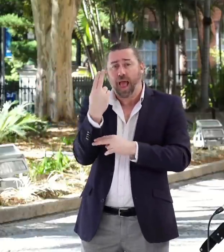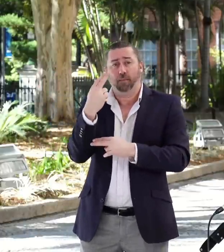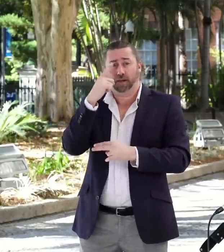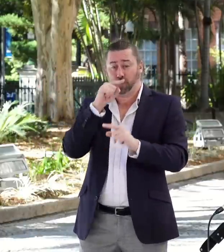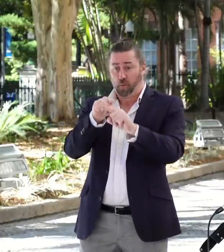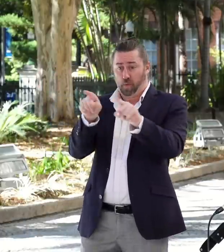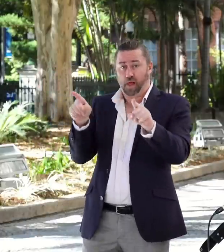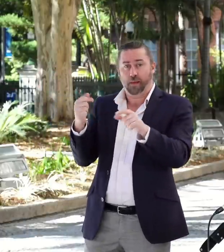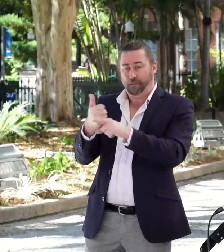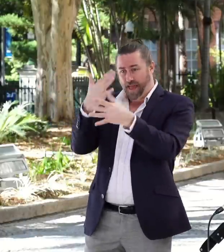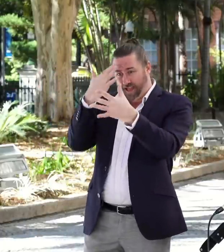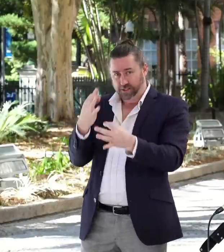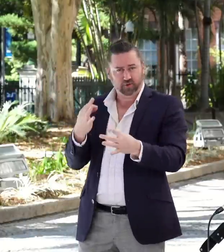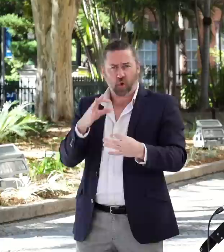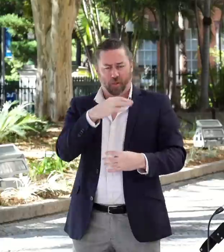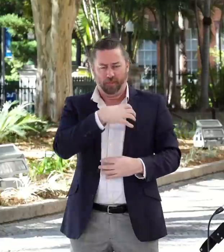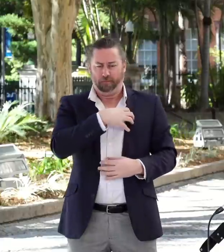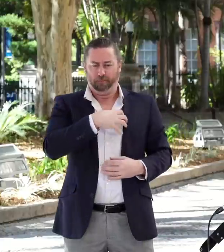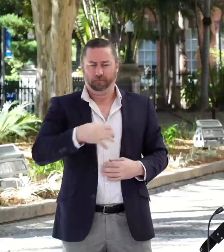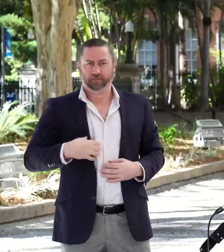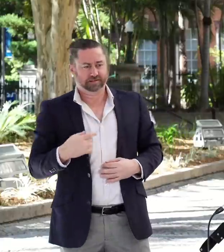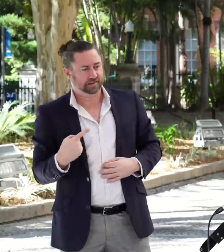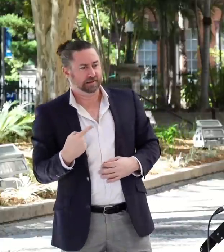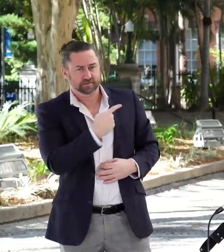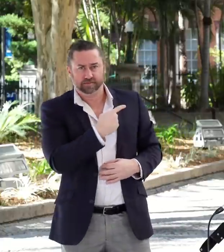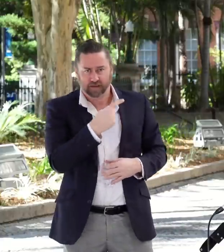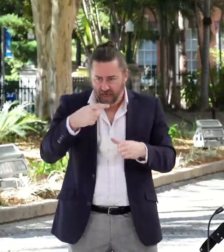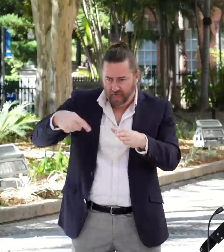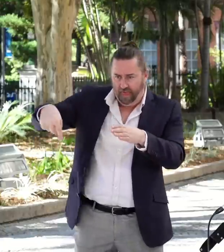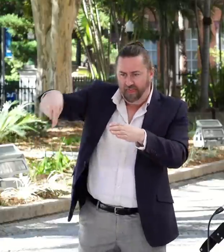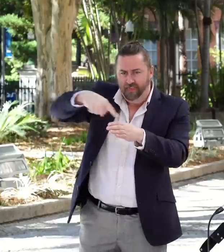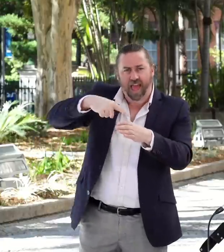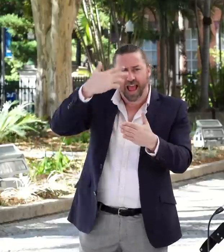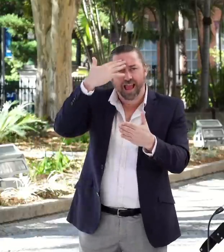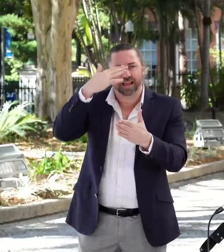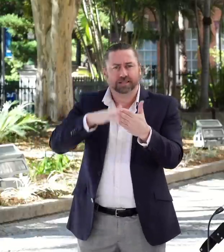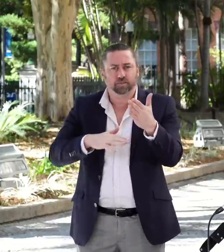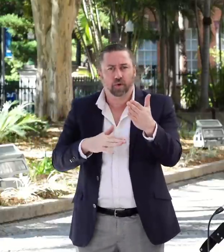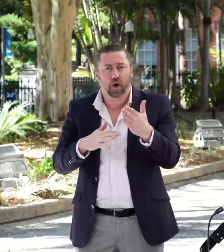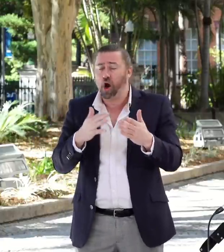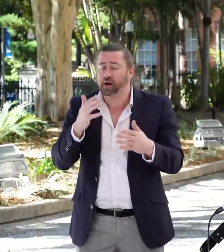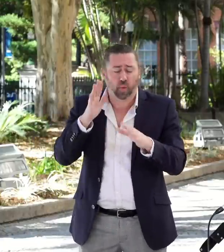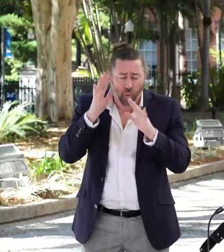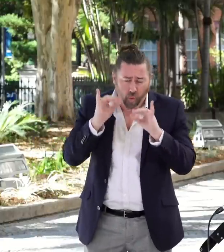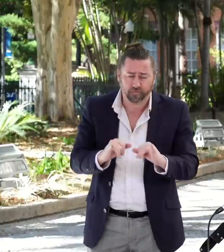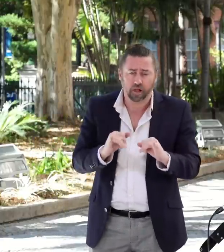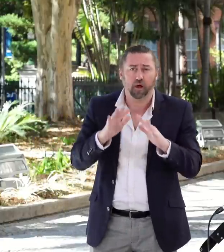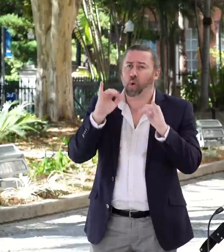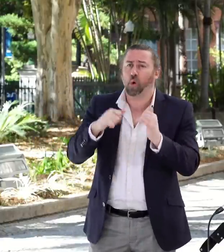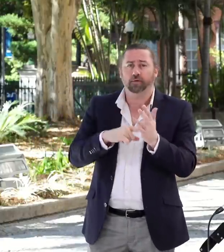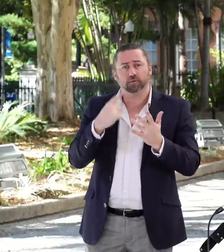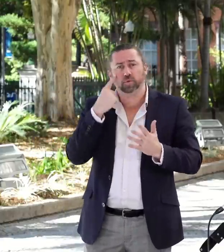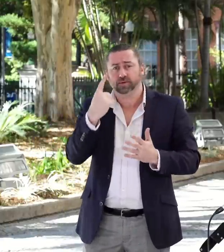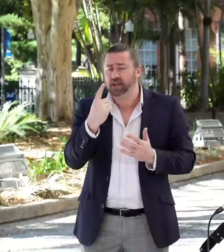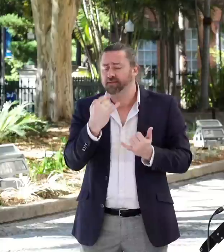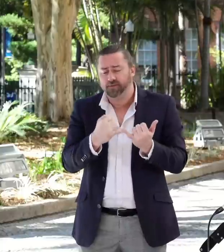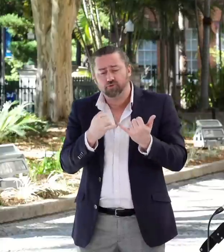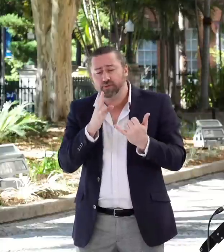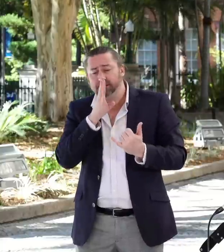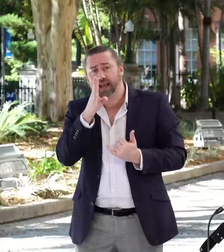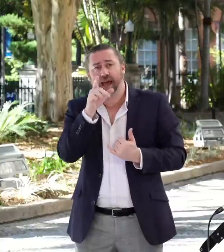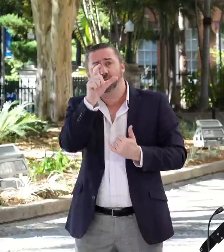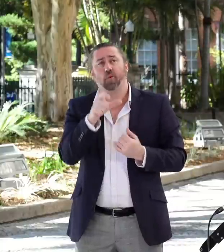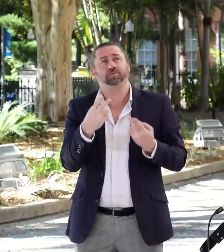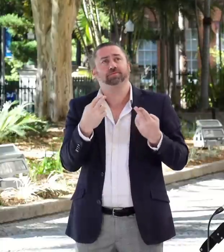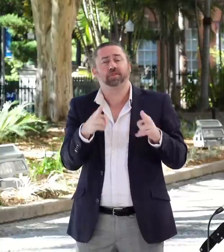decisions. They are best placed to identify that. It is very sad when anyone's life is